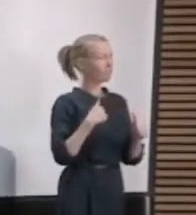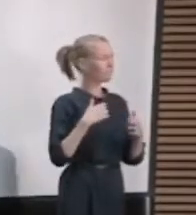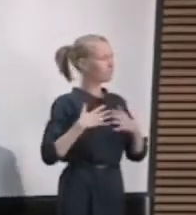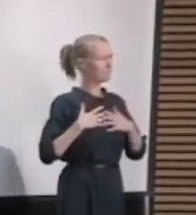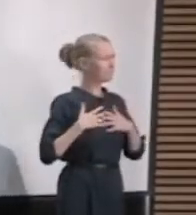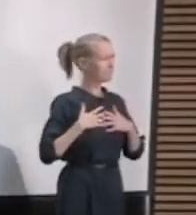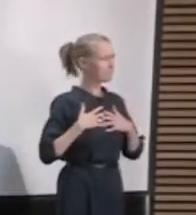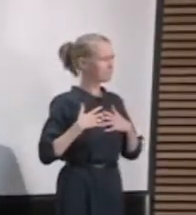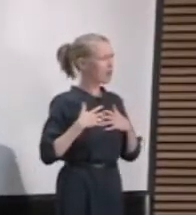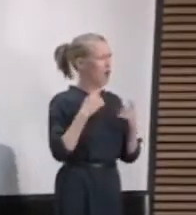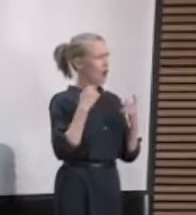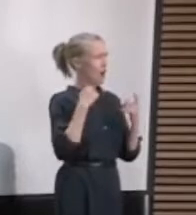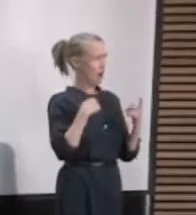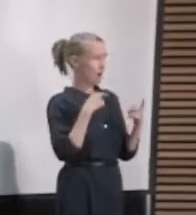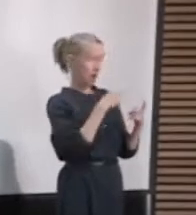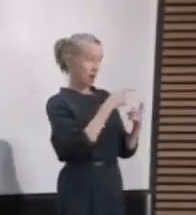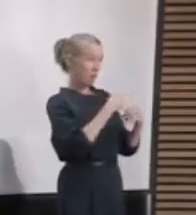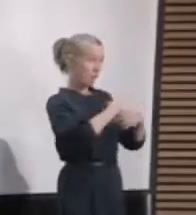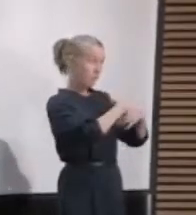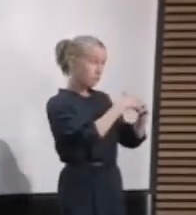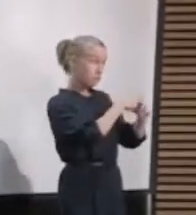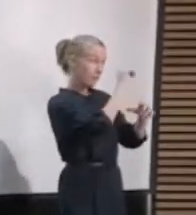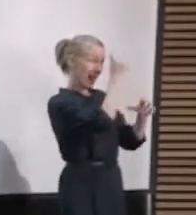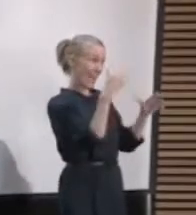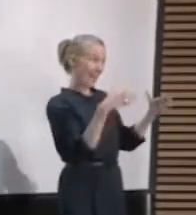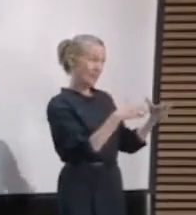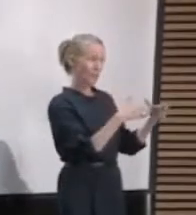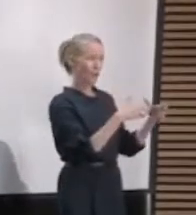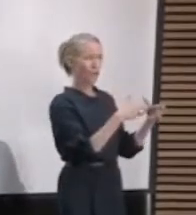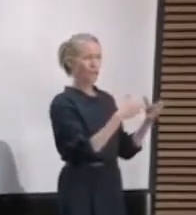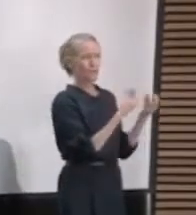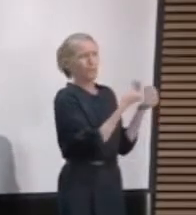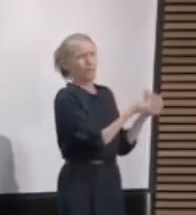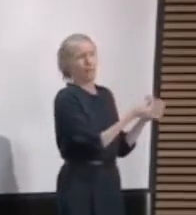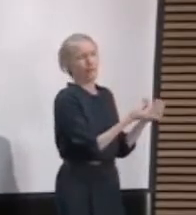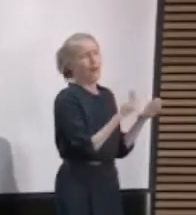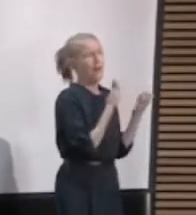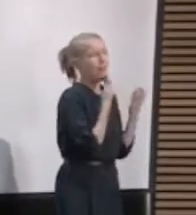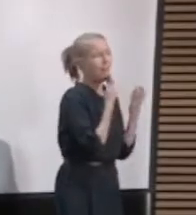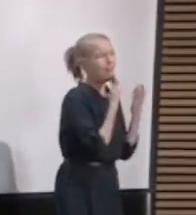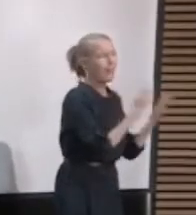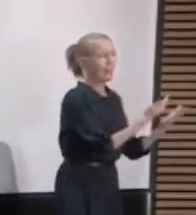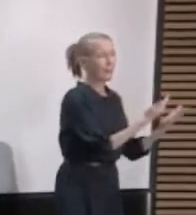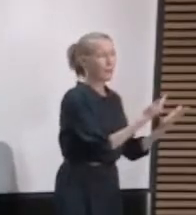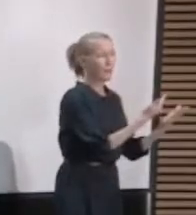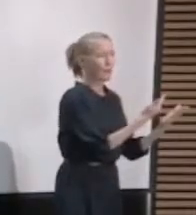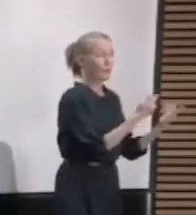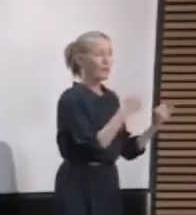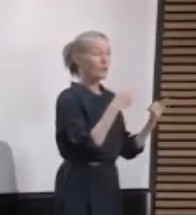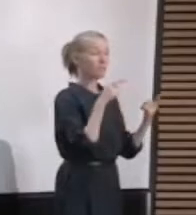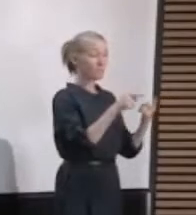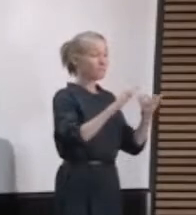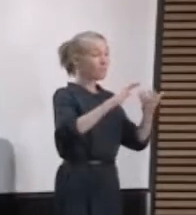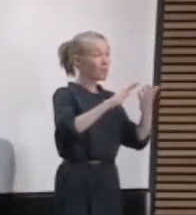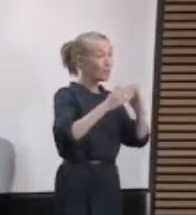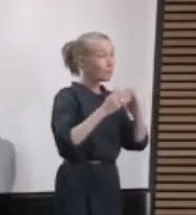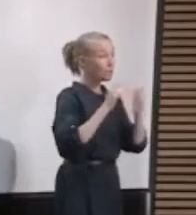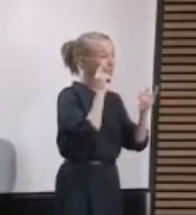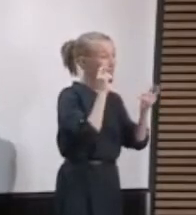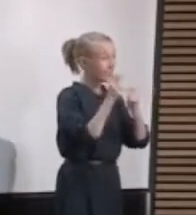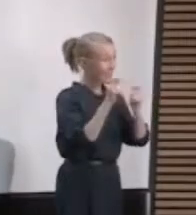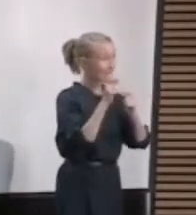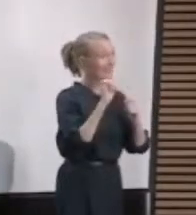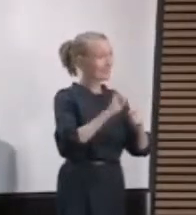outlined, in addition to our community testing, which the health system is responsible